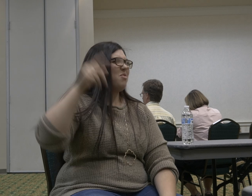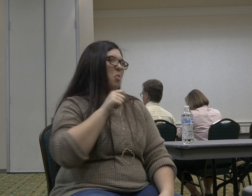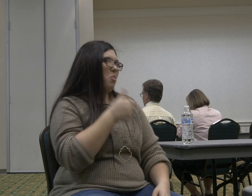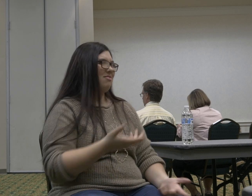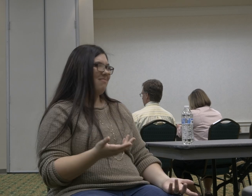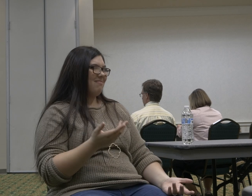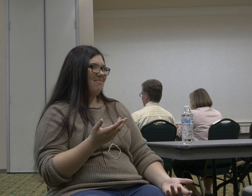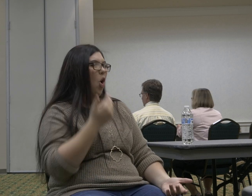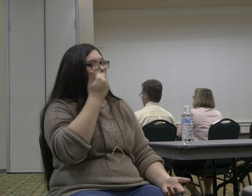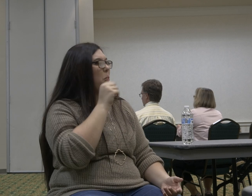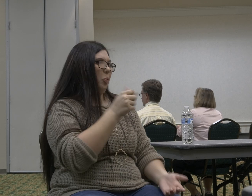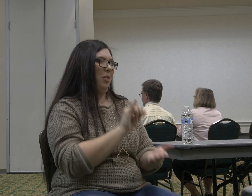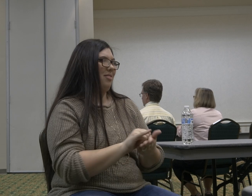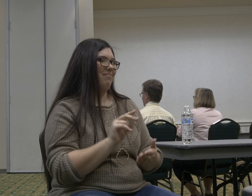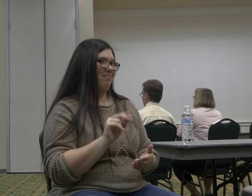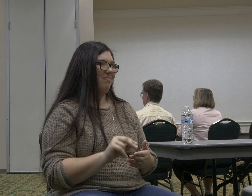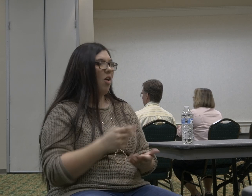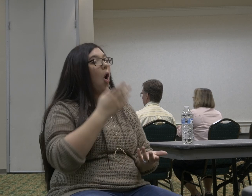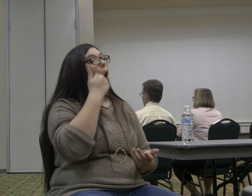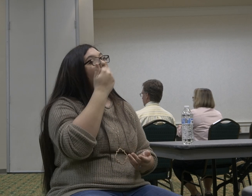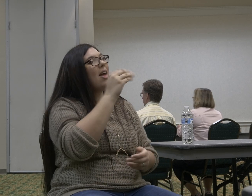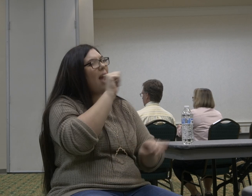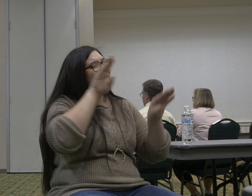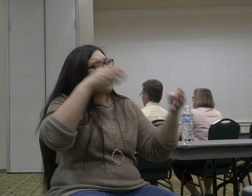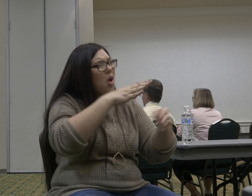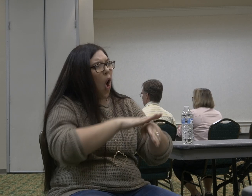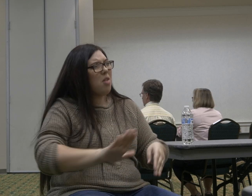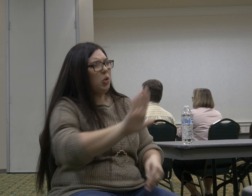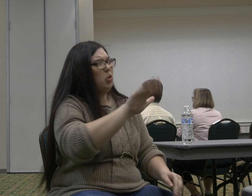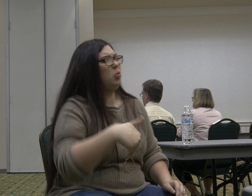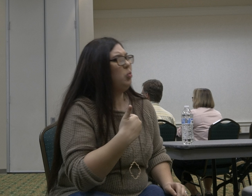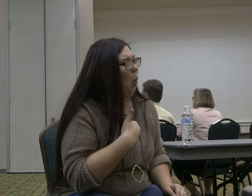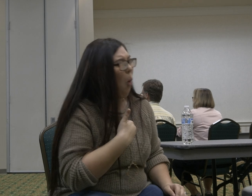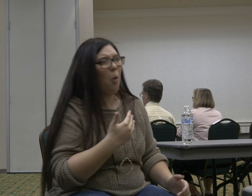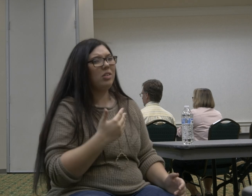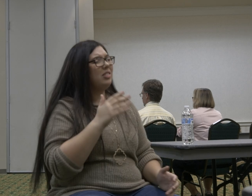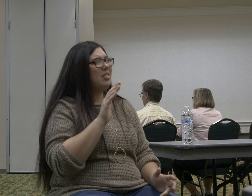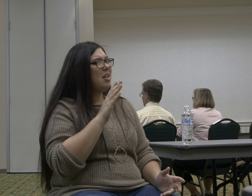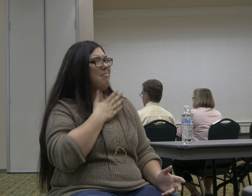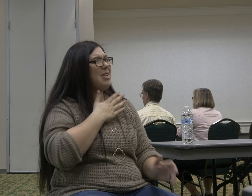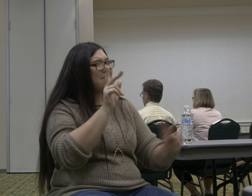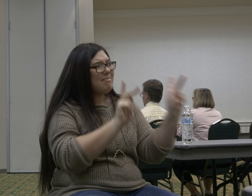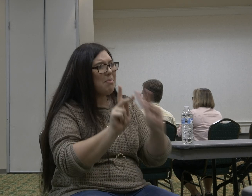not focus on the souls and the well-being of the people. So